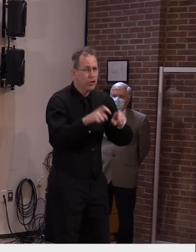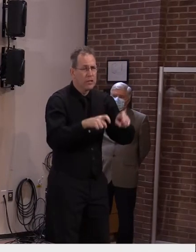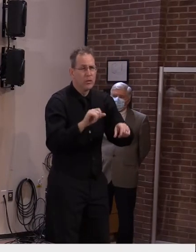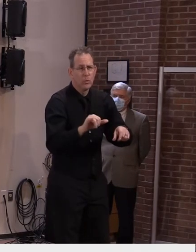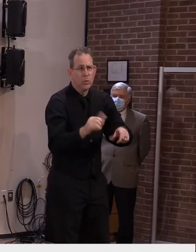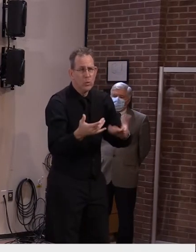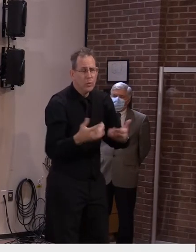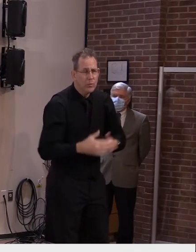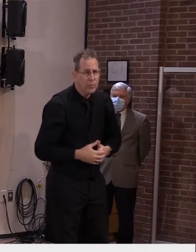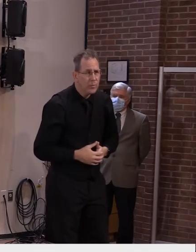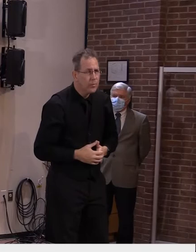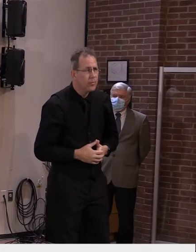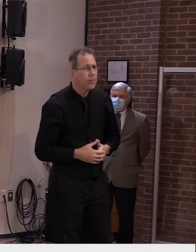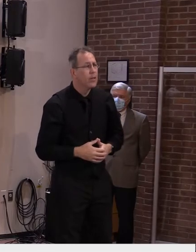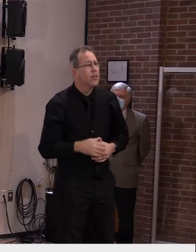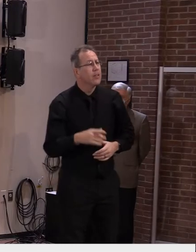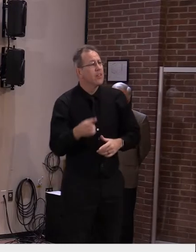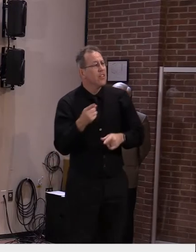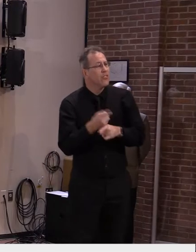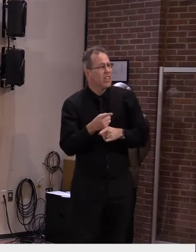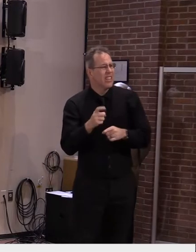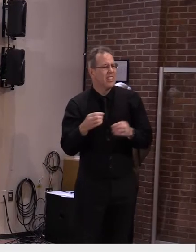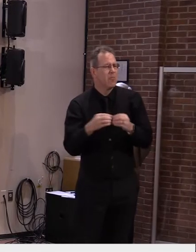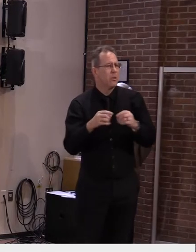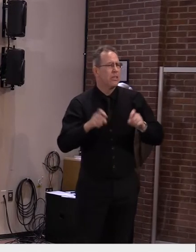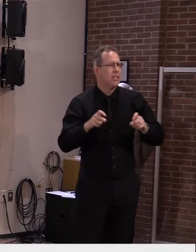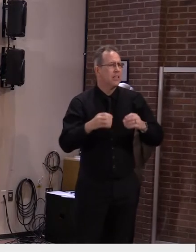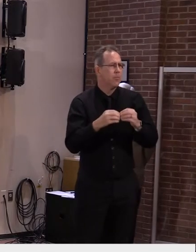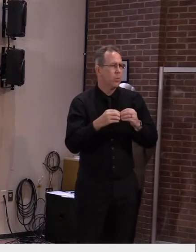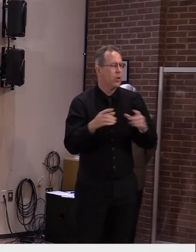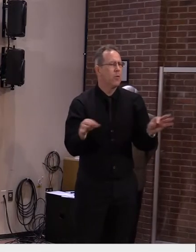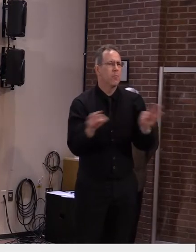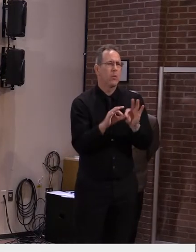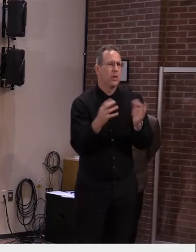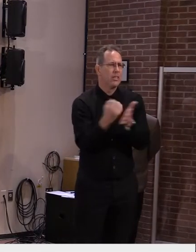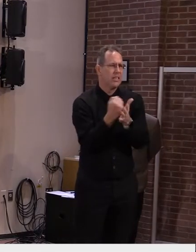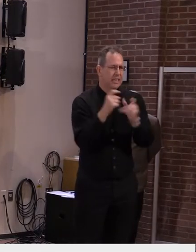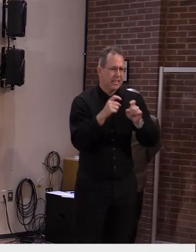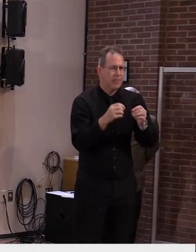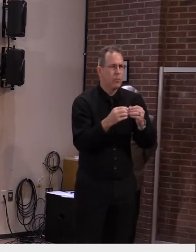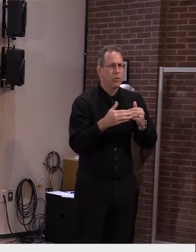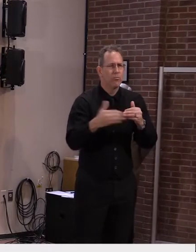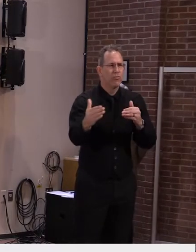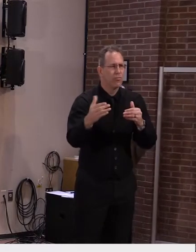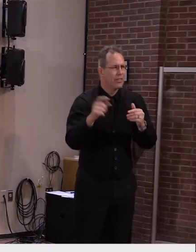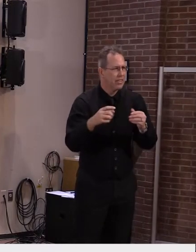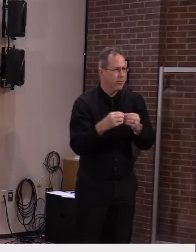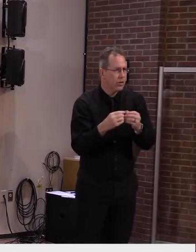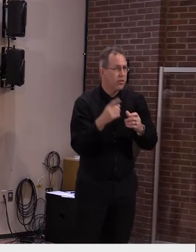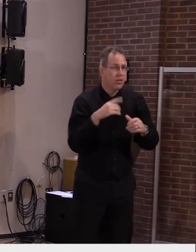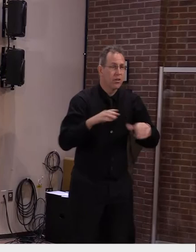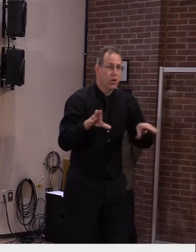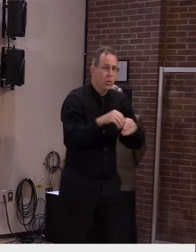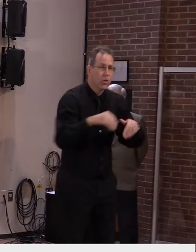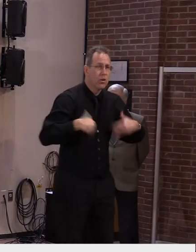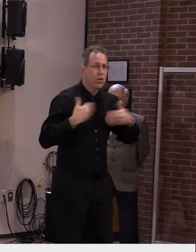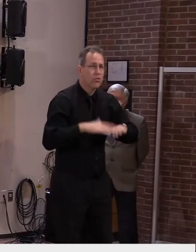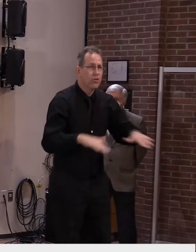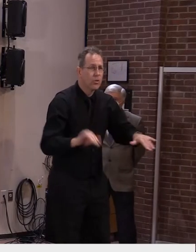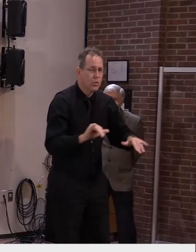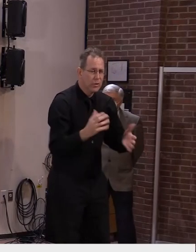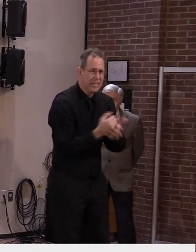know, expanding testing is going to be the wave of the future, and we need to get that out to the point of use as best we can. But we're definitely thinking